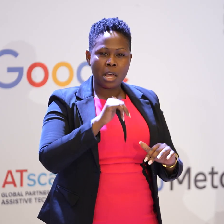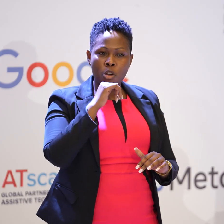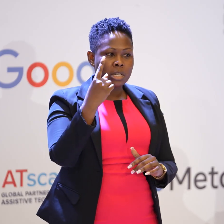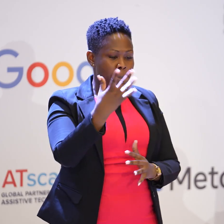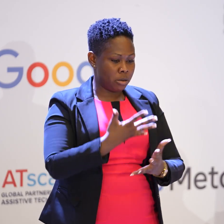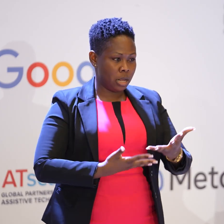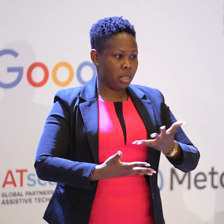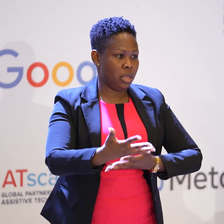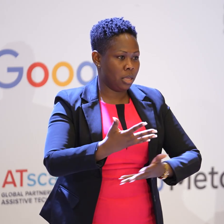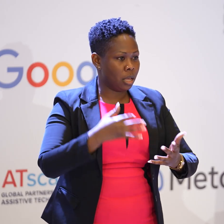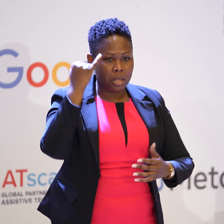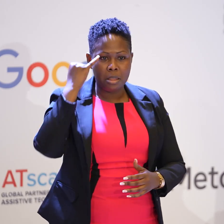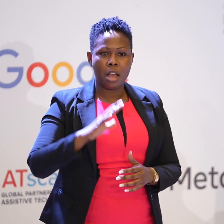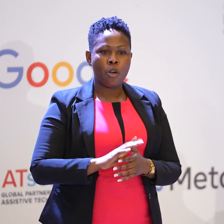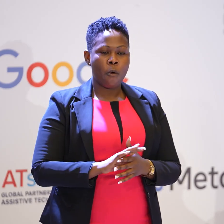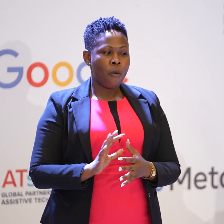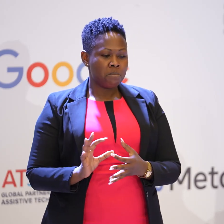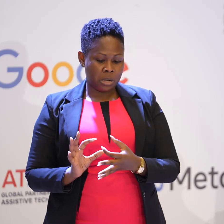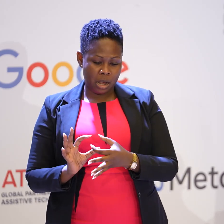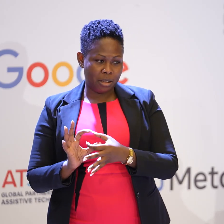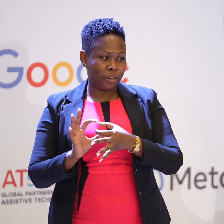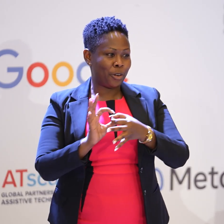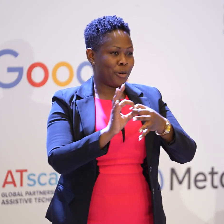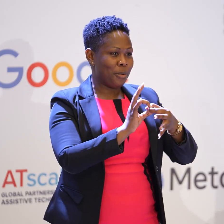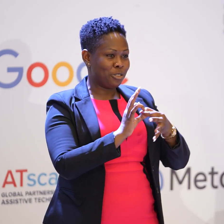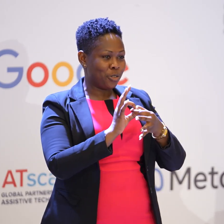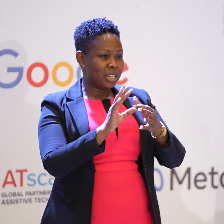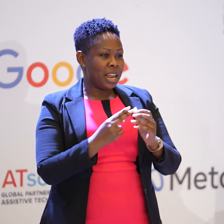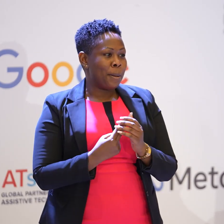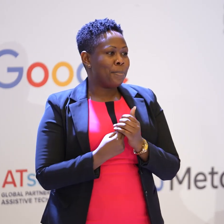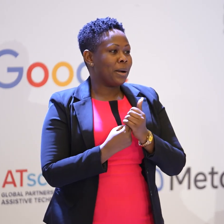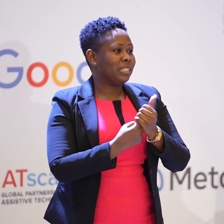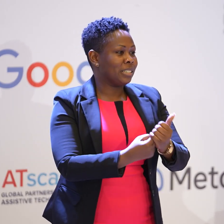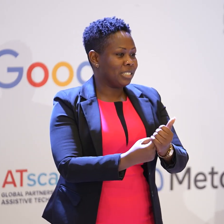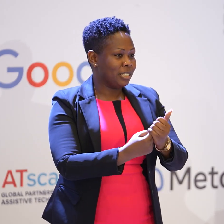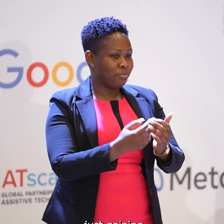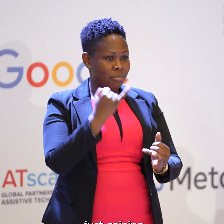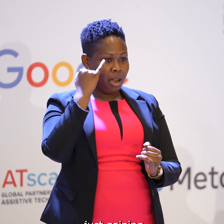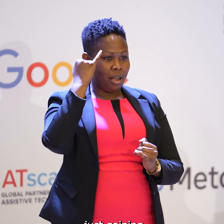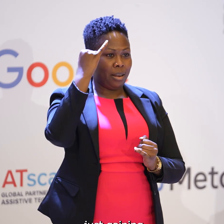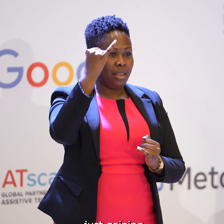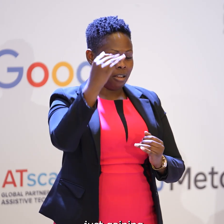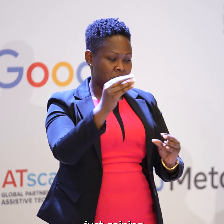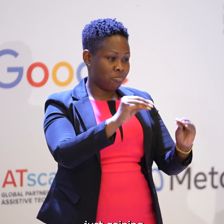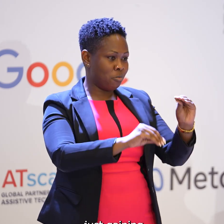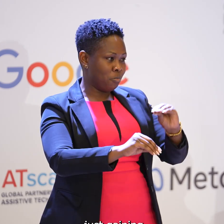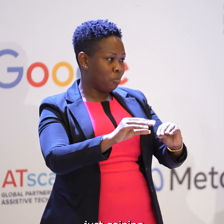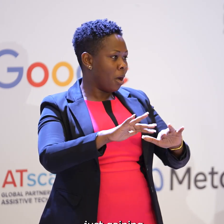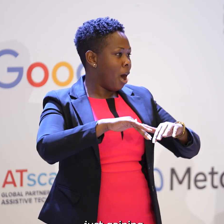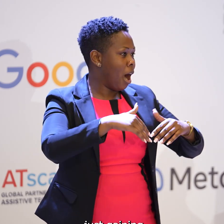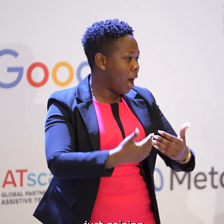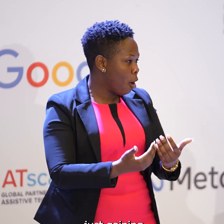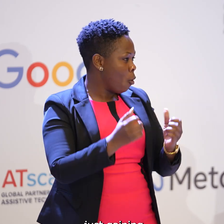conference, which is not only about interacting or just gaining ideas,